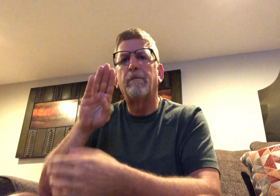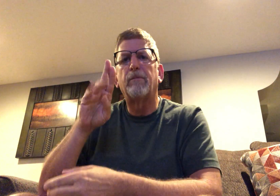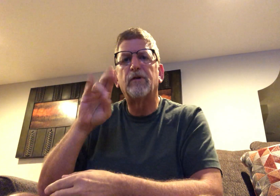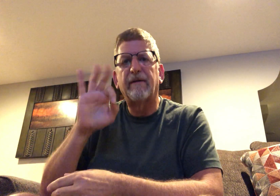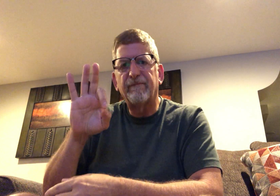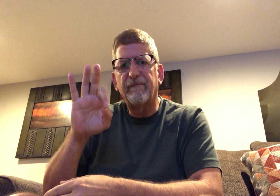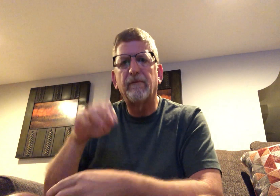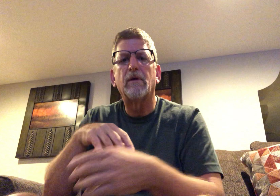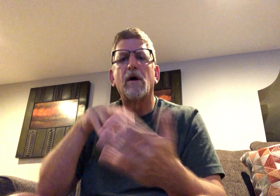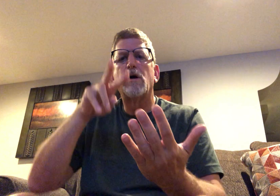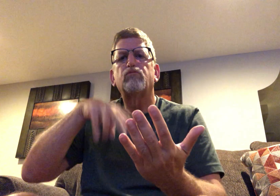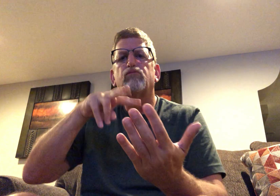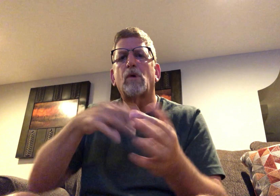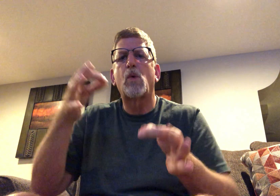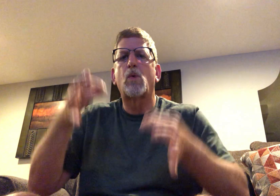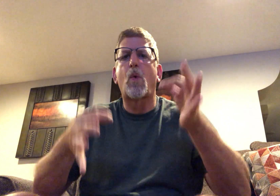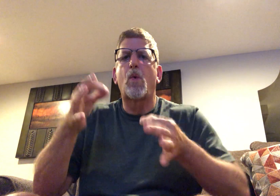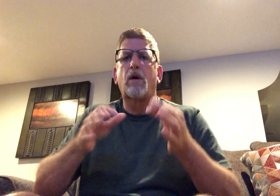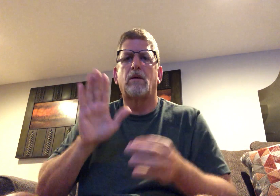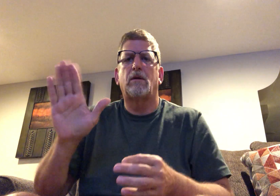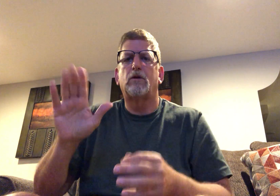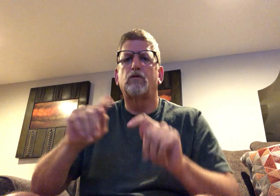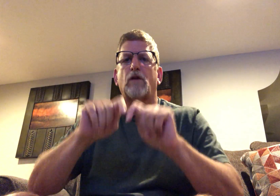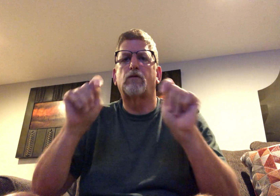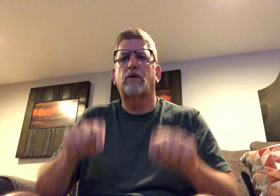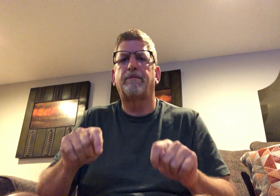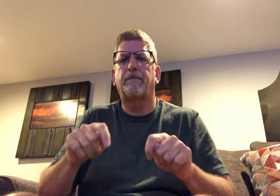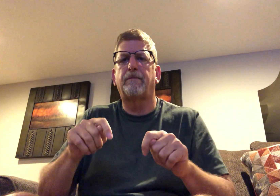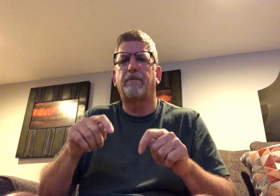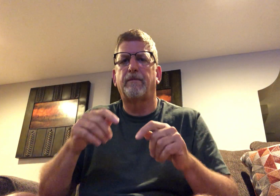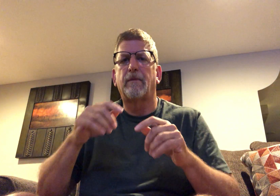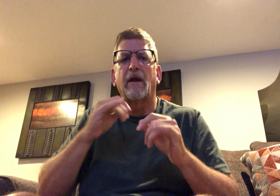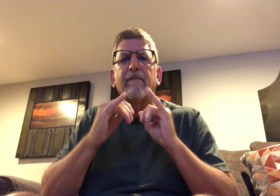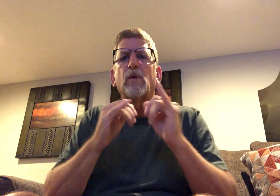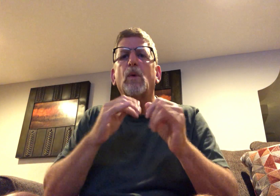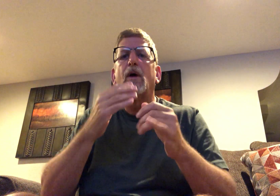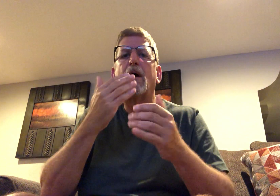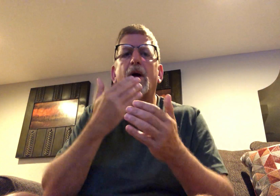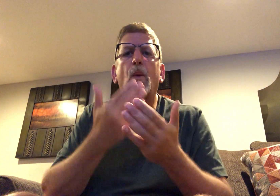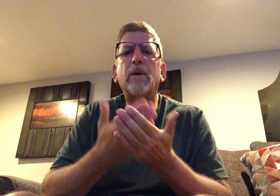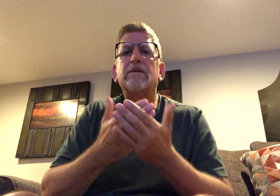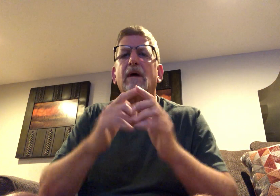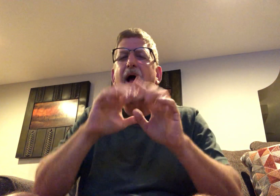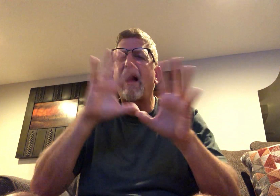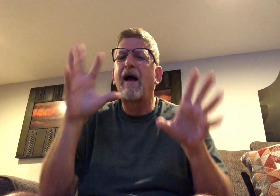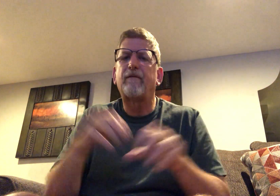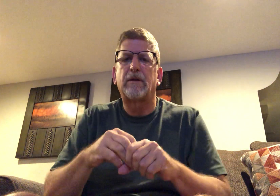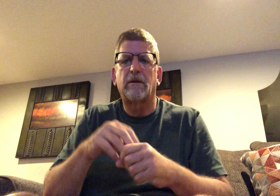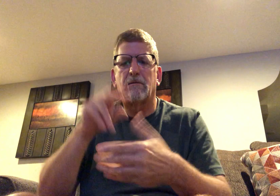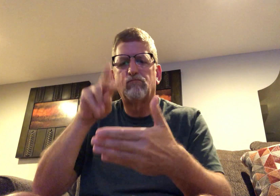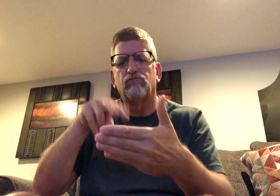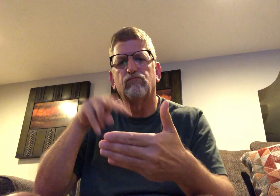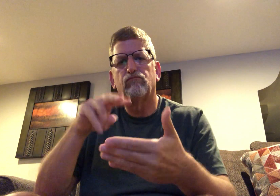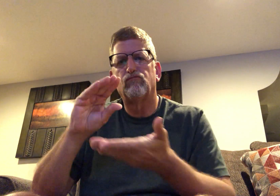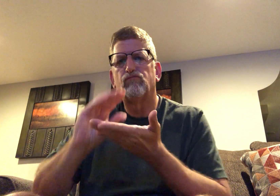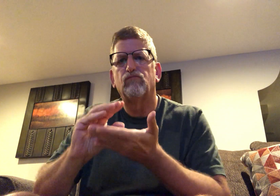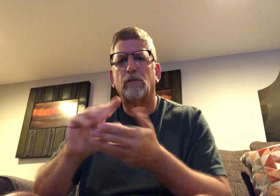absolutely do. How I so? have proof. Okay, George Soros had a not-for-profit called ANTAC. ANTAC is the one